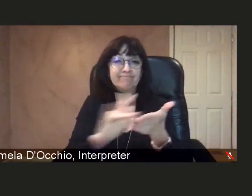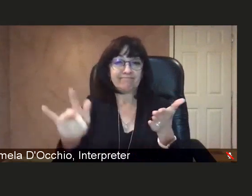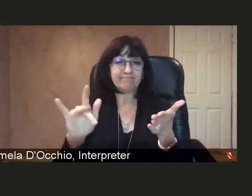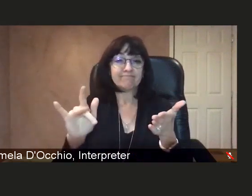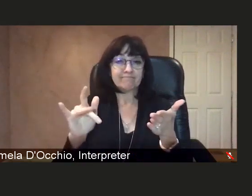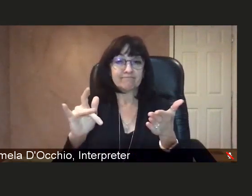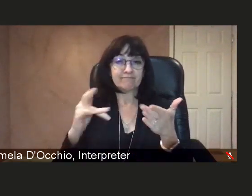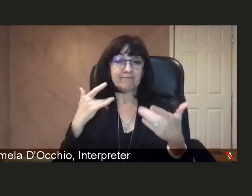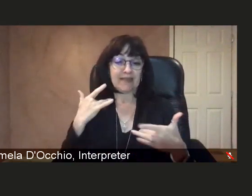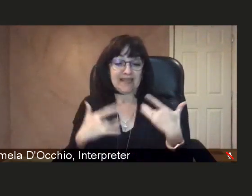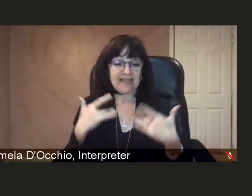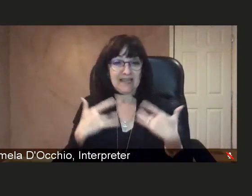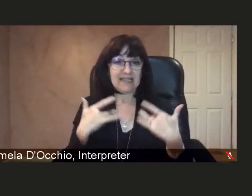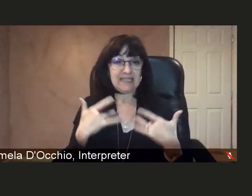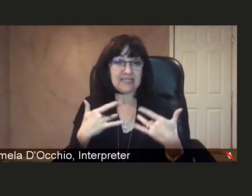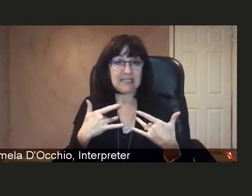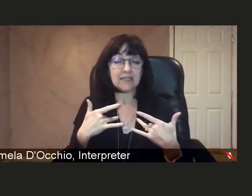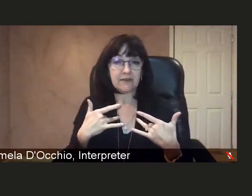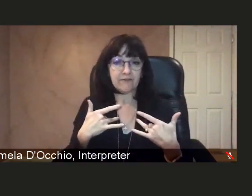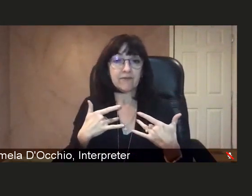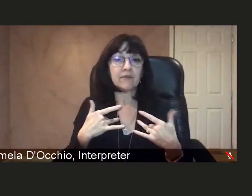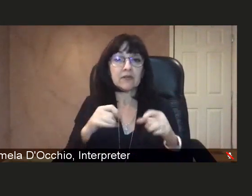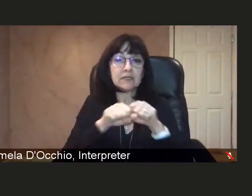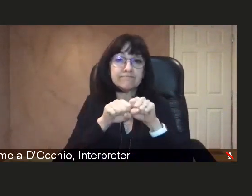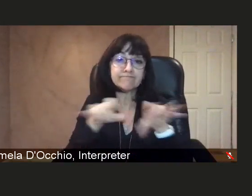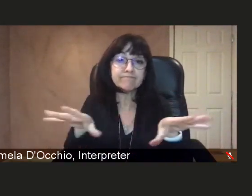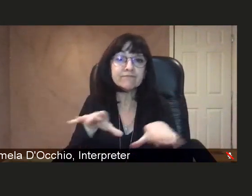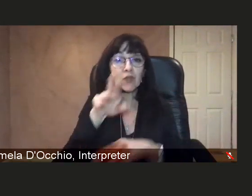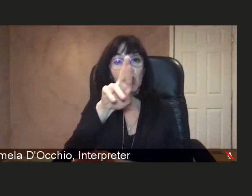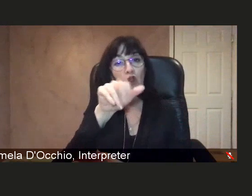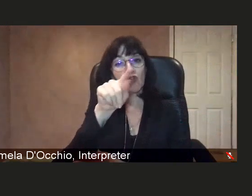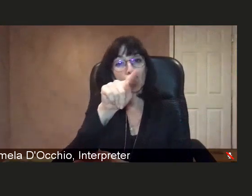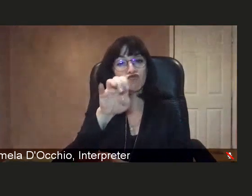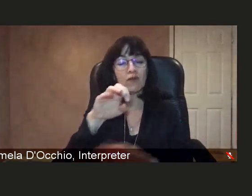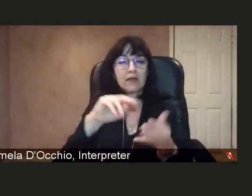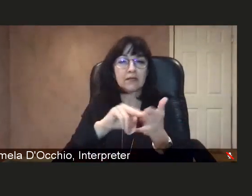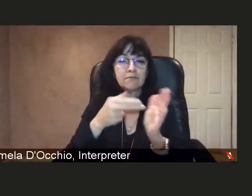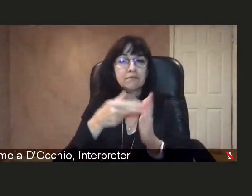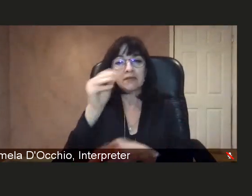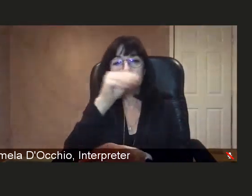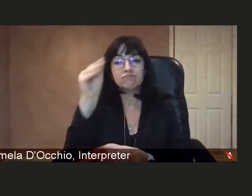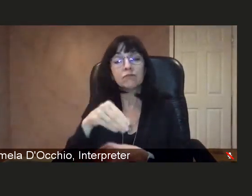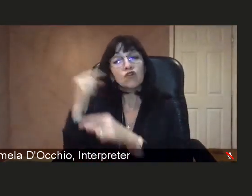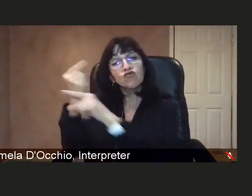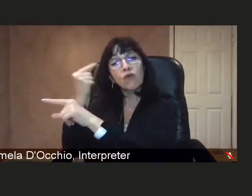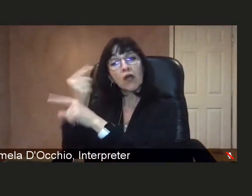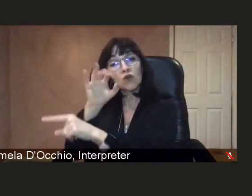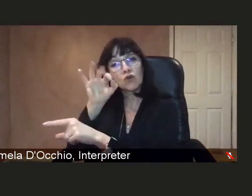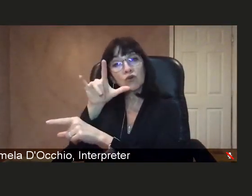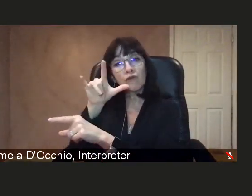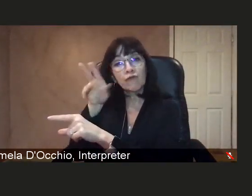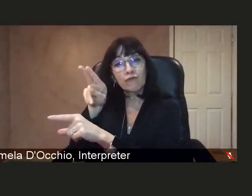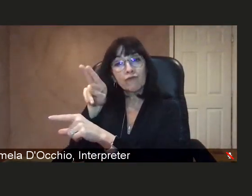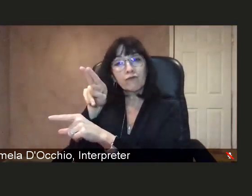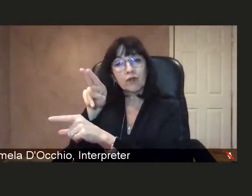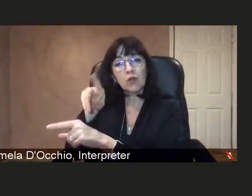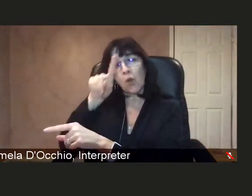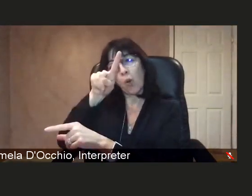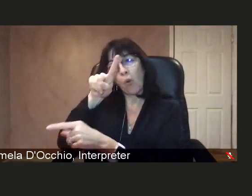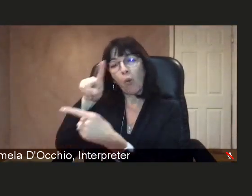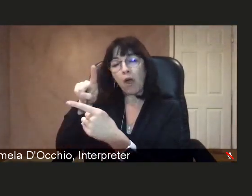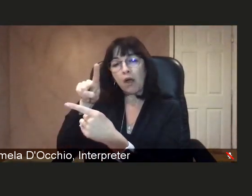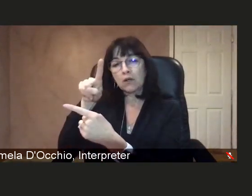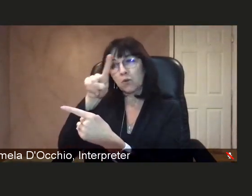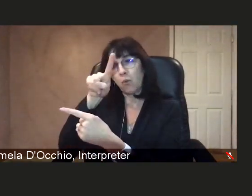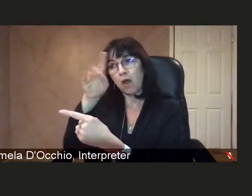that the infectivity rate of the normal seasonal flu is about 1 to